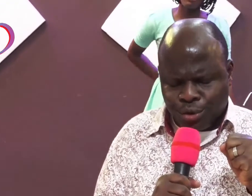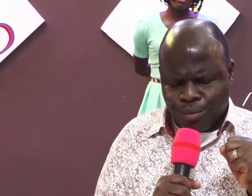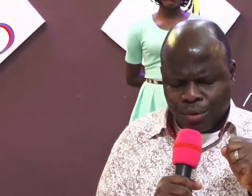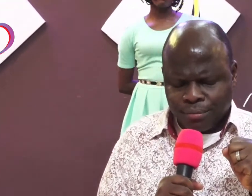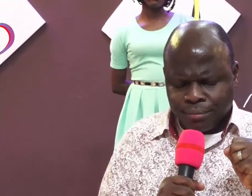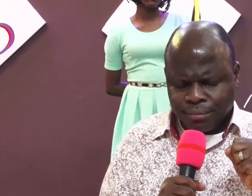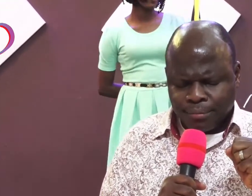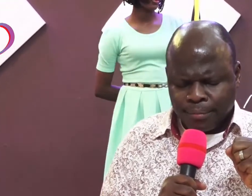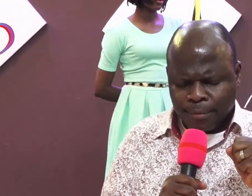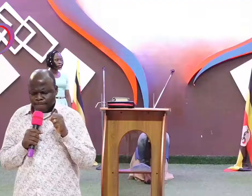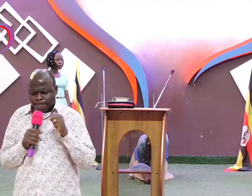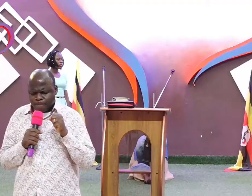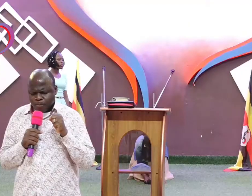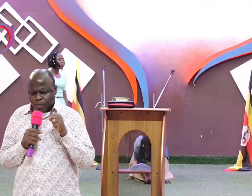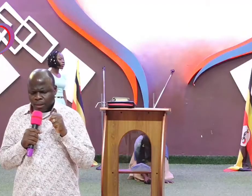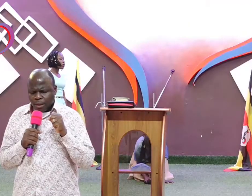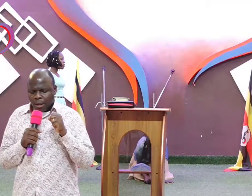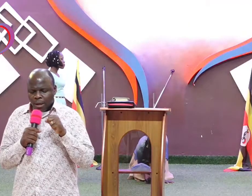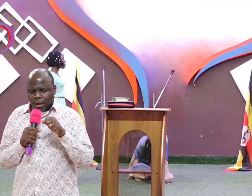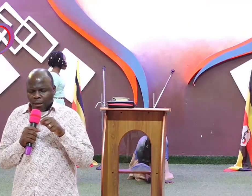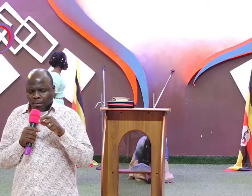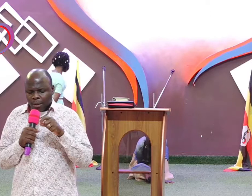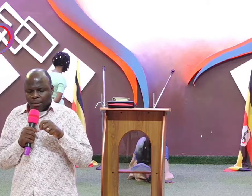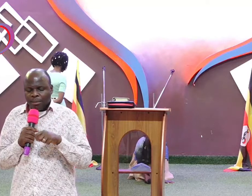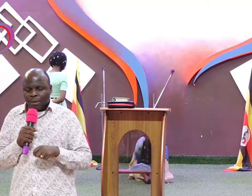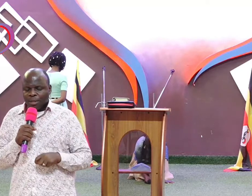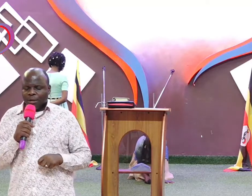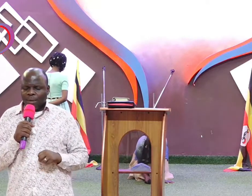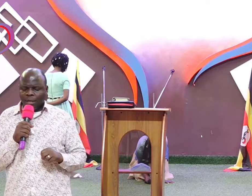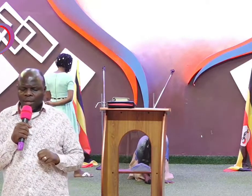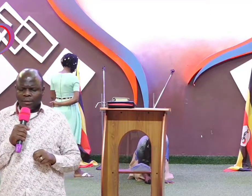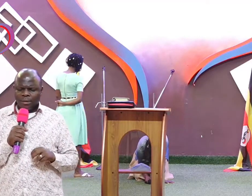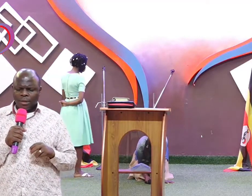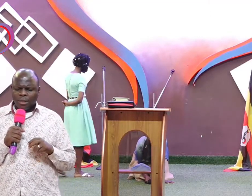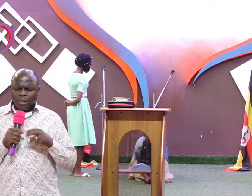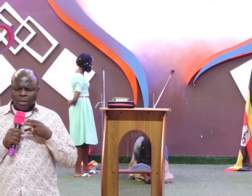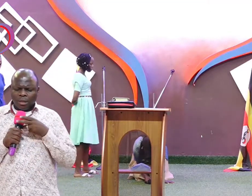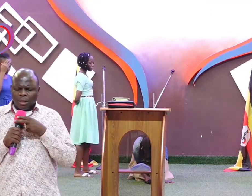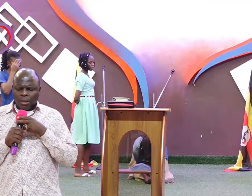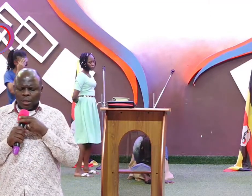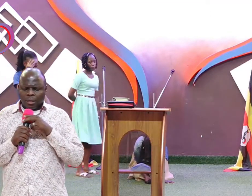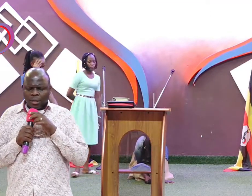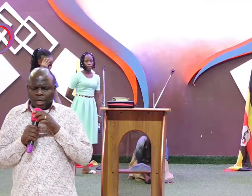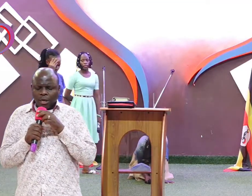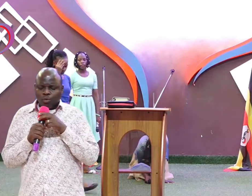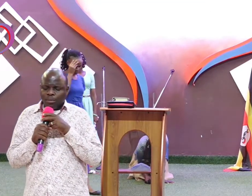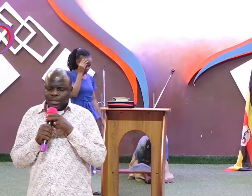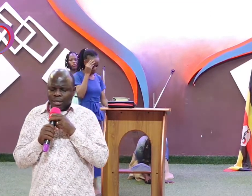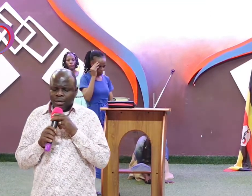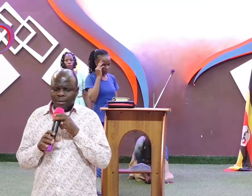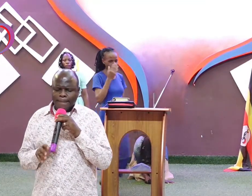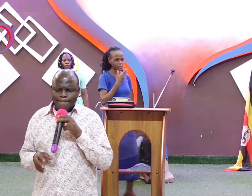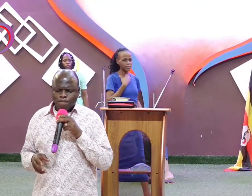upon us. The righteous are refuge, and they are right in the life.